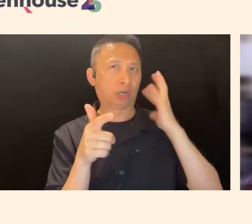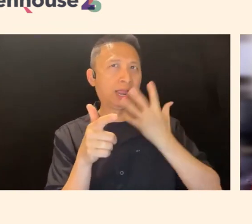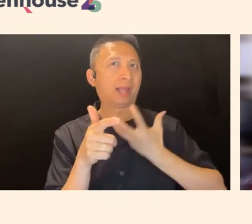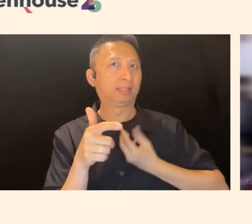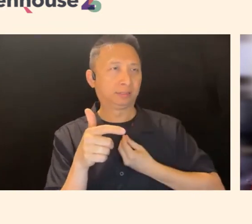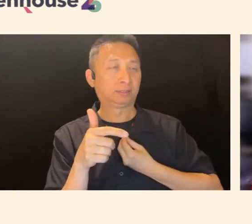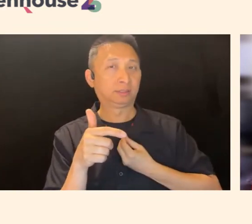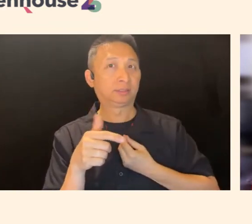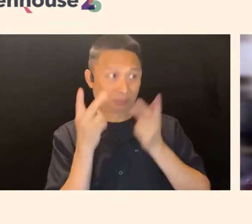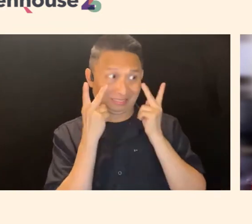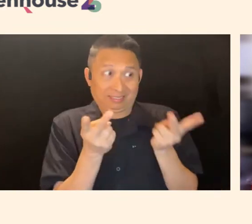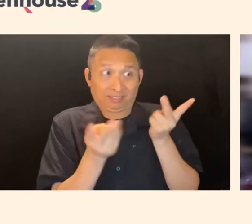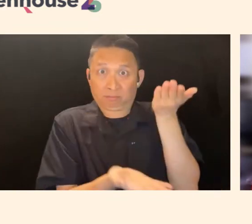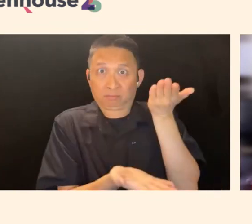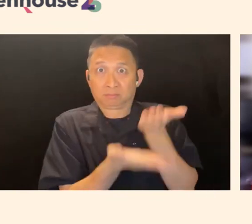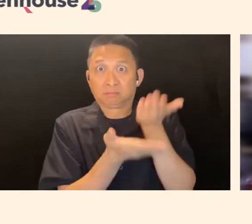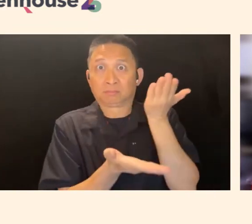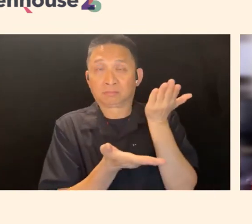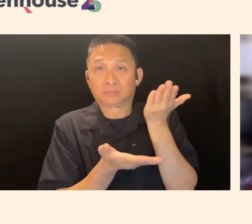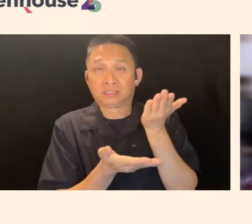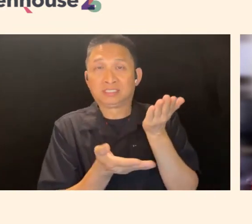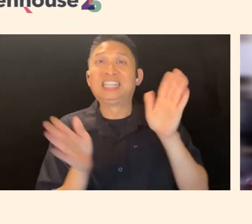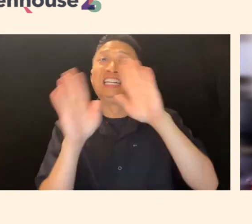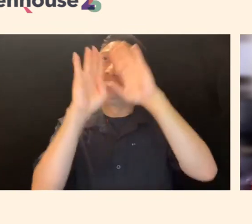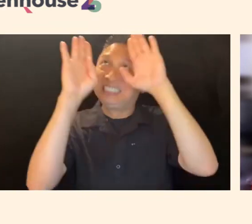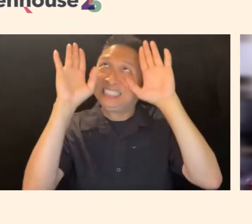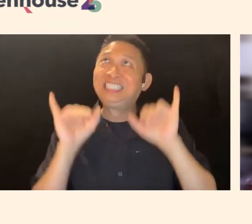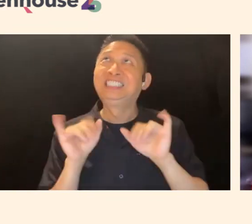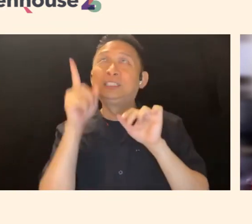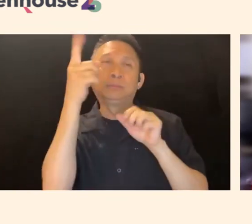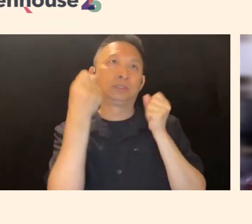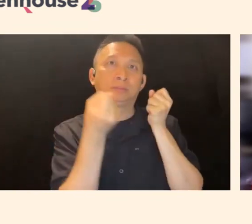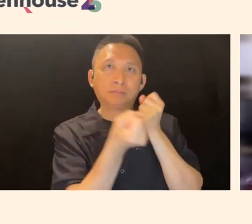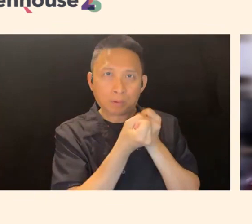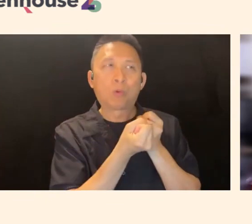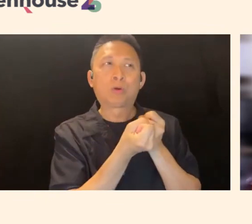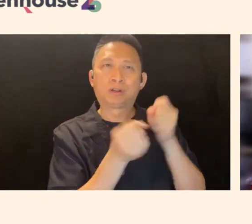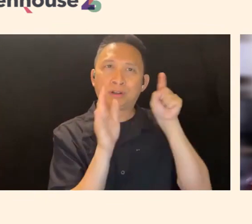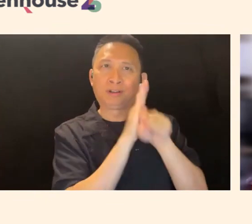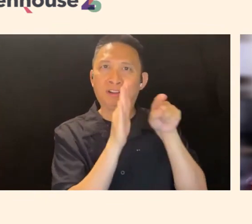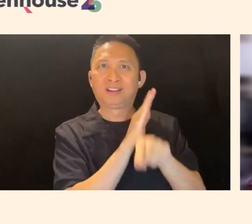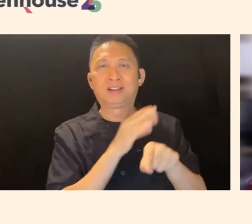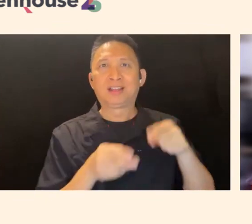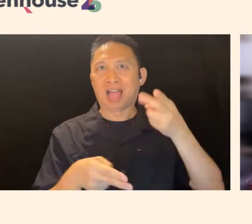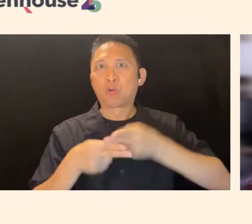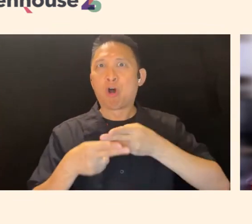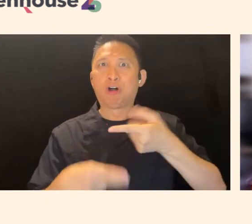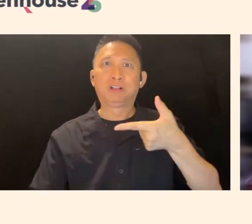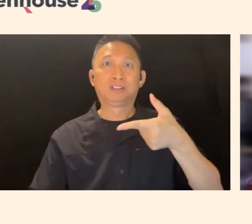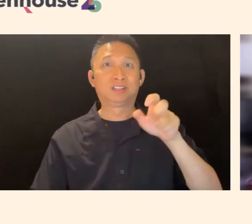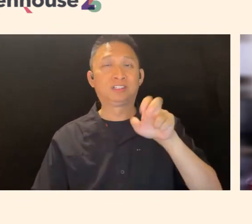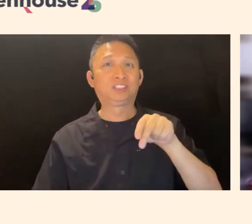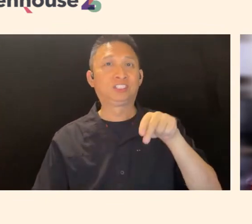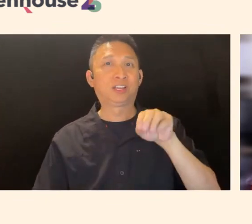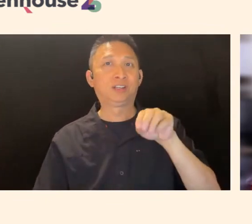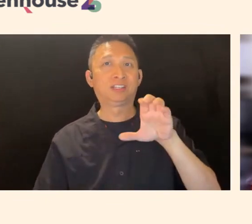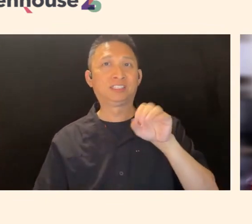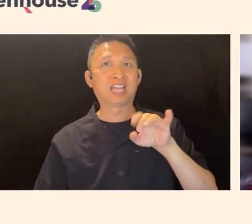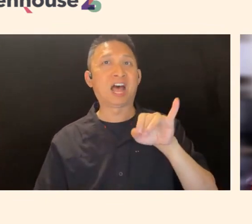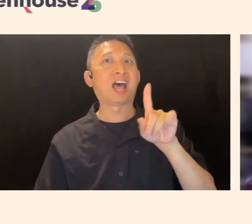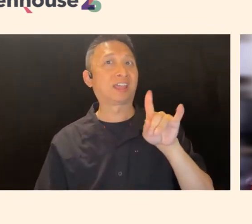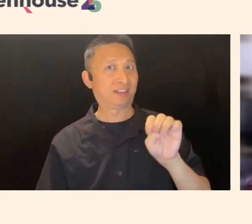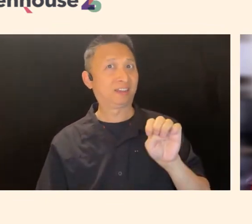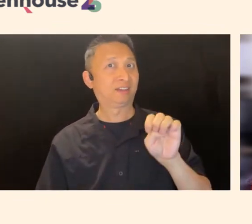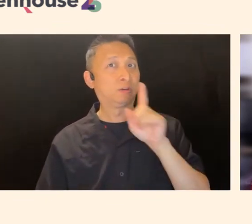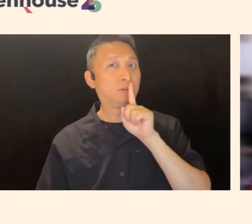Mhm. Um, I want to say it has increased about 10 to 20 fold within the last